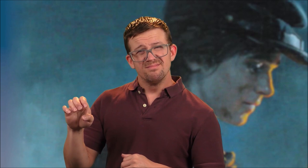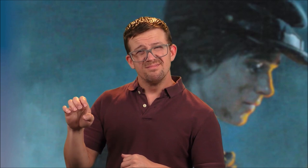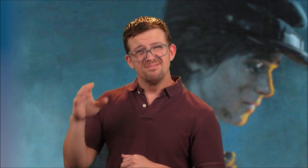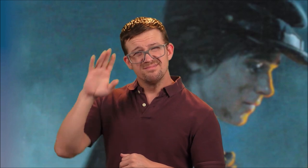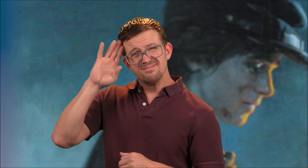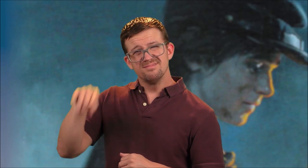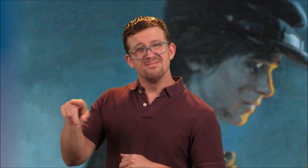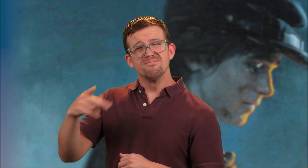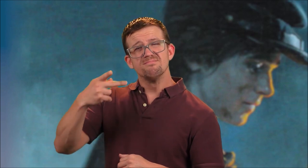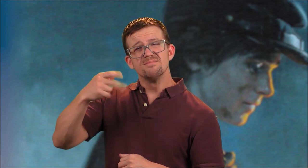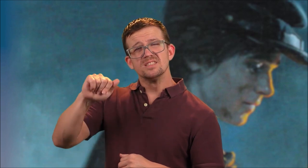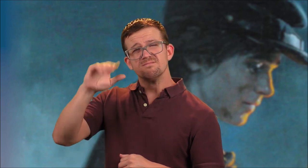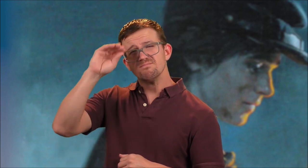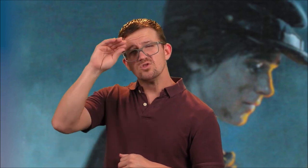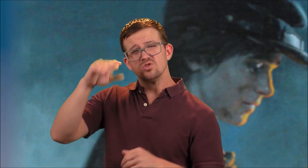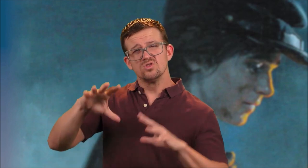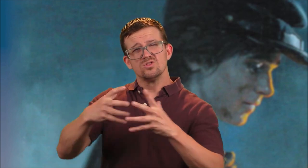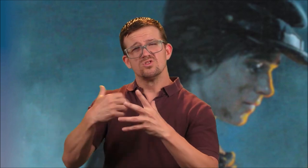Gabe, he said slowly.